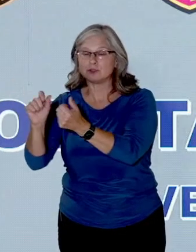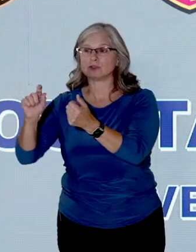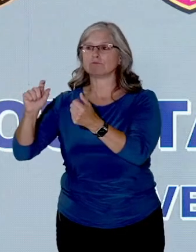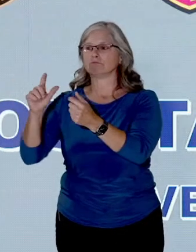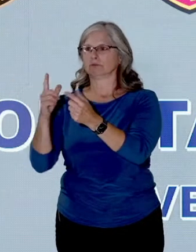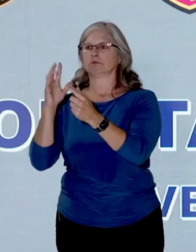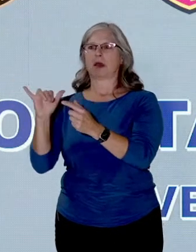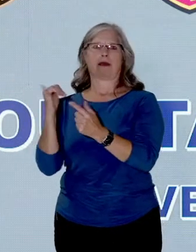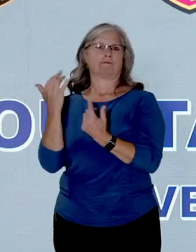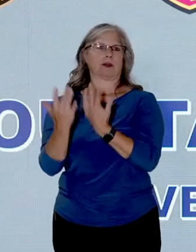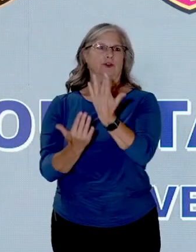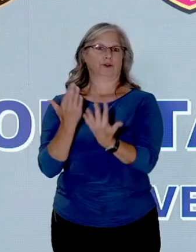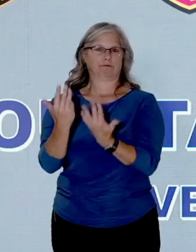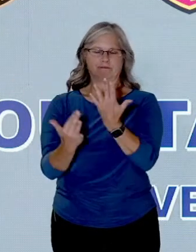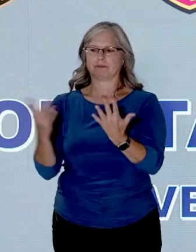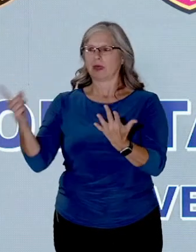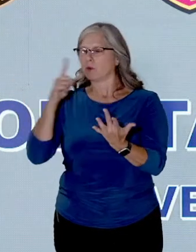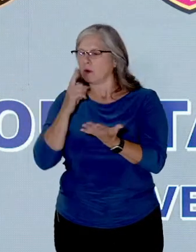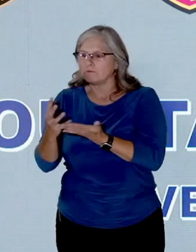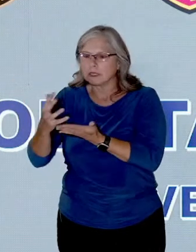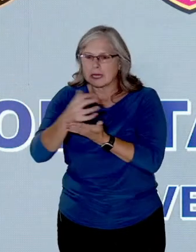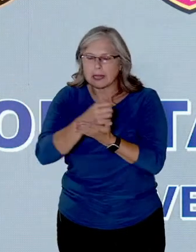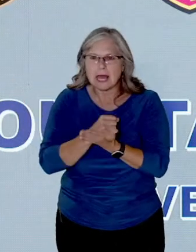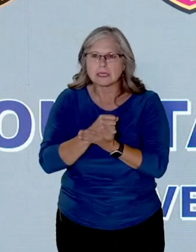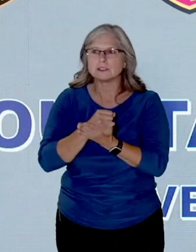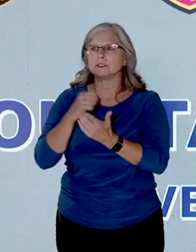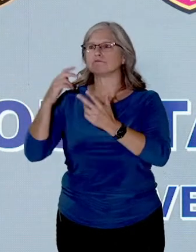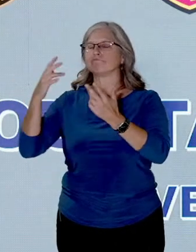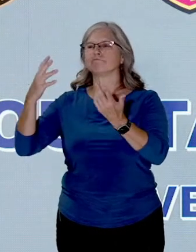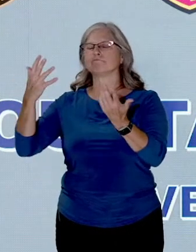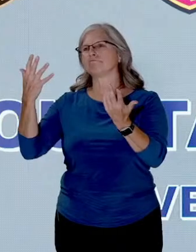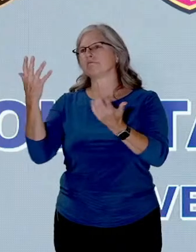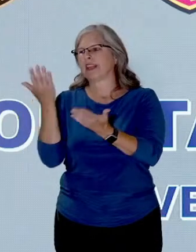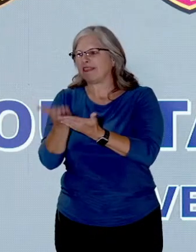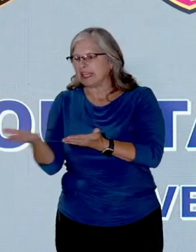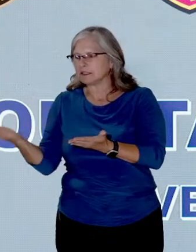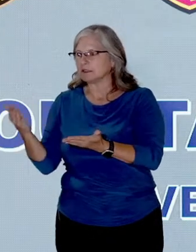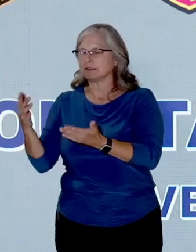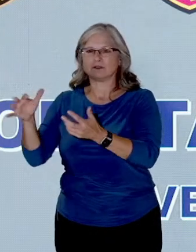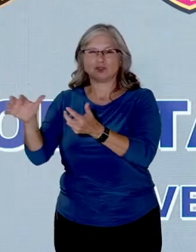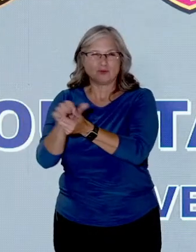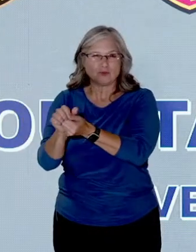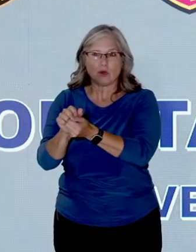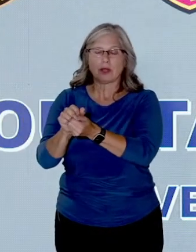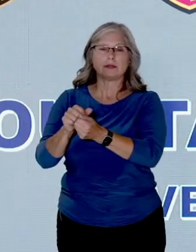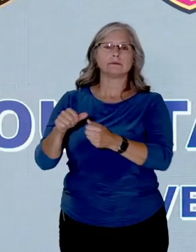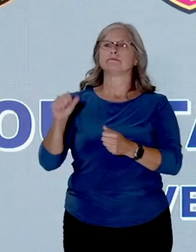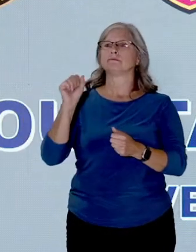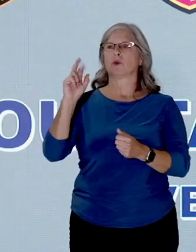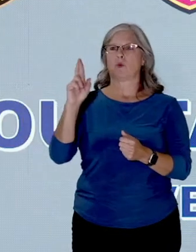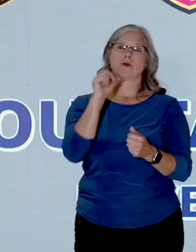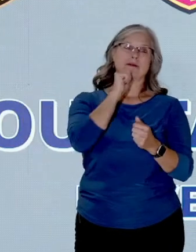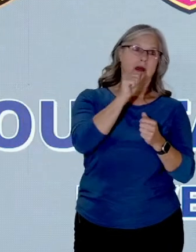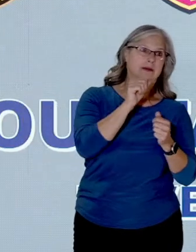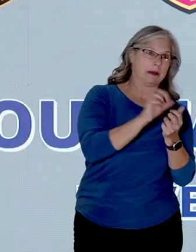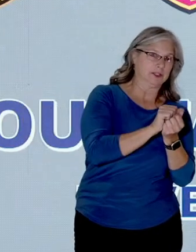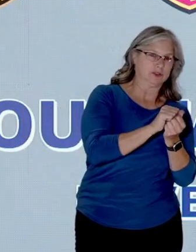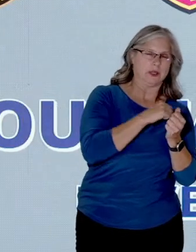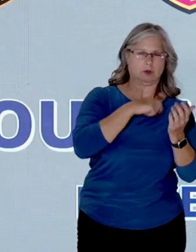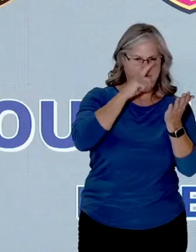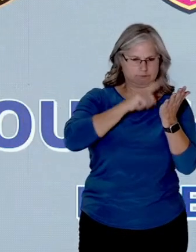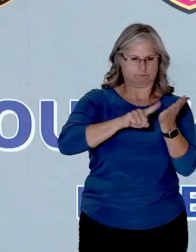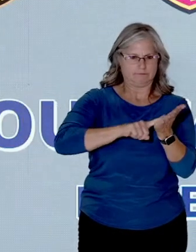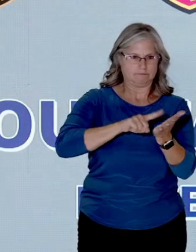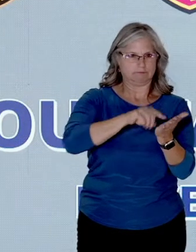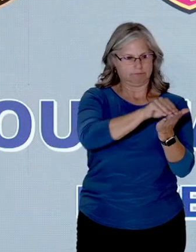caused by the fire. So they will be collecting structures that are destroyed, damaged, and not damaged. And